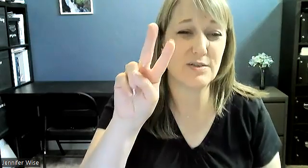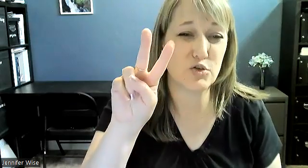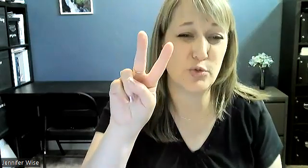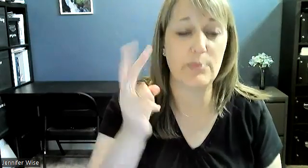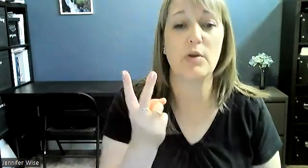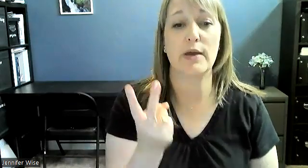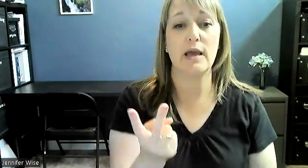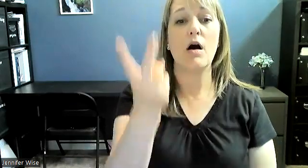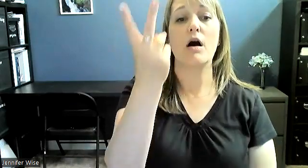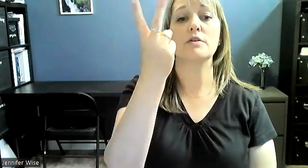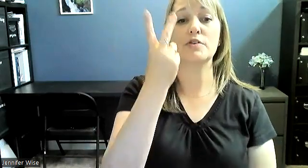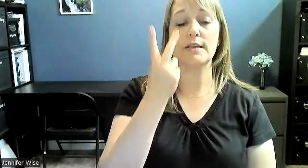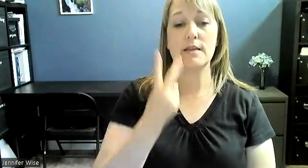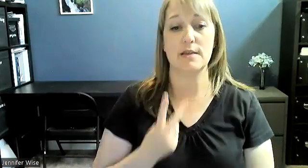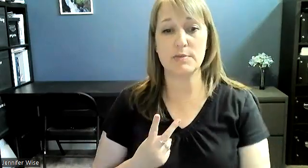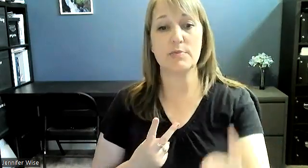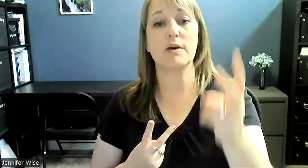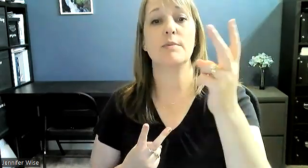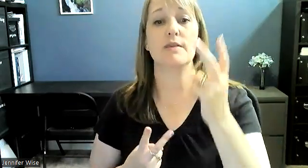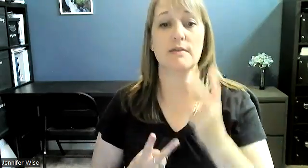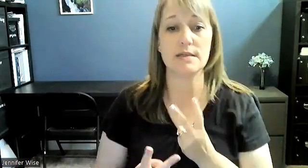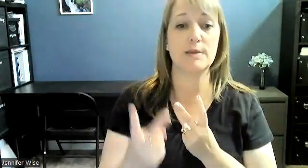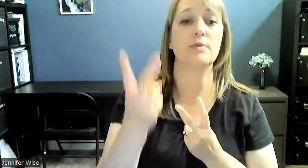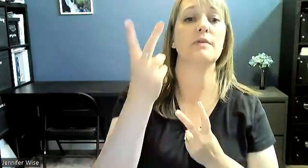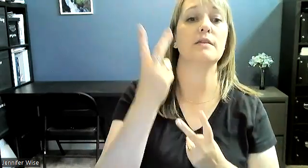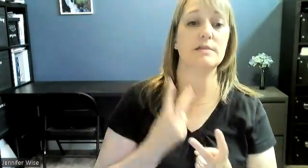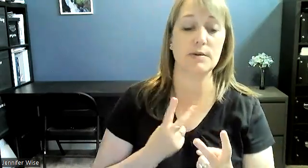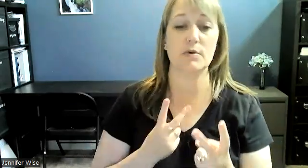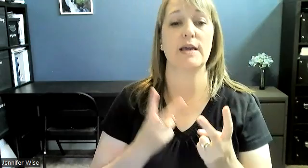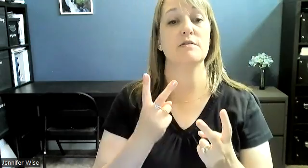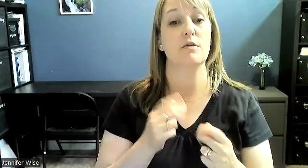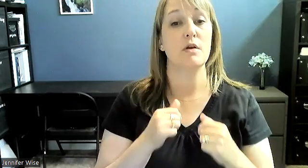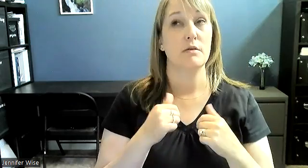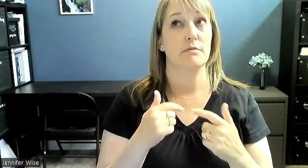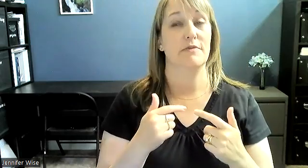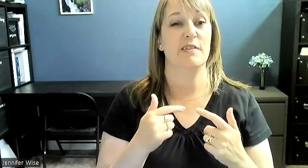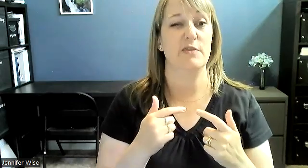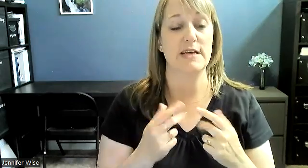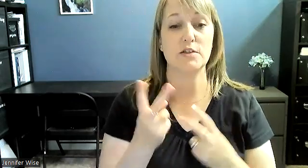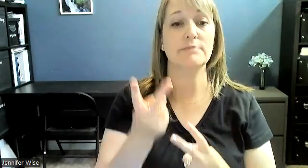2 people, okay? Alternately, these people come, and then these people, and then these people, okay? So a little faster.